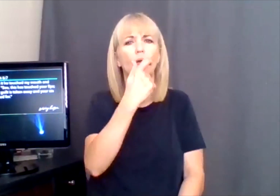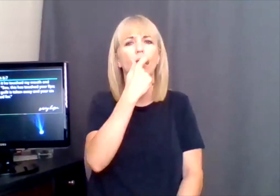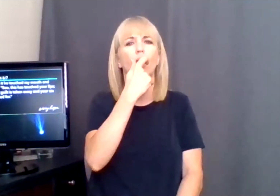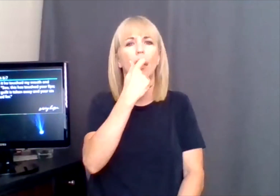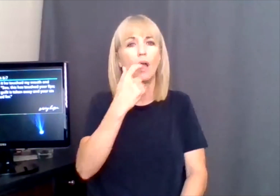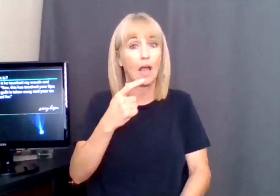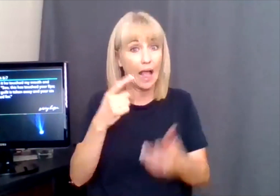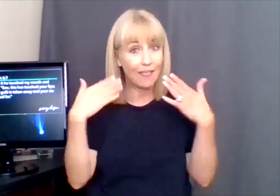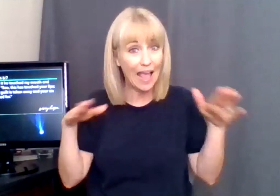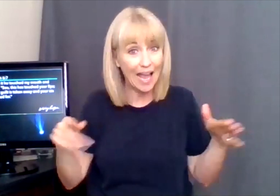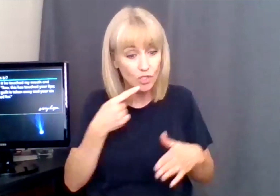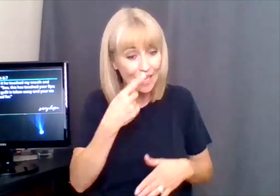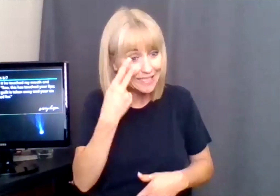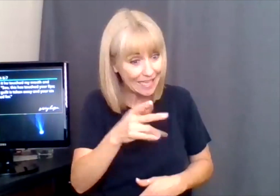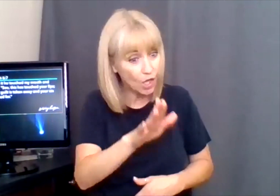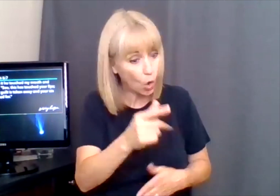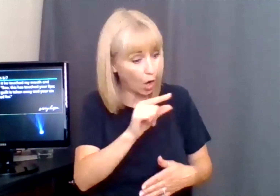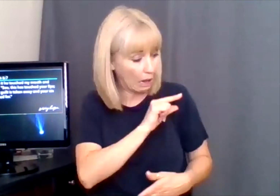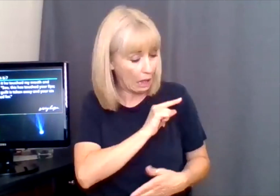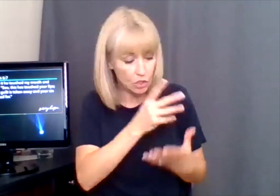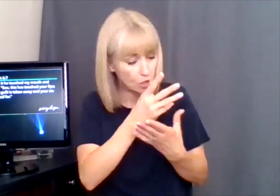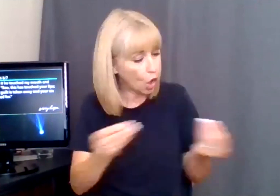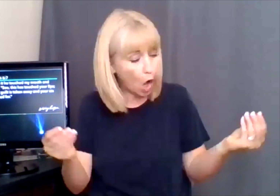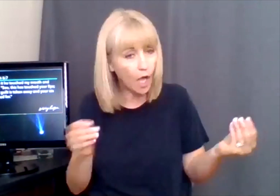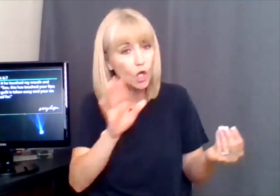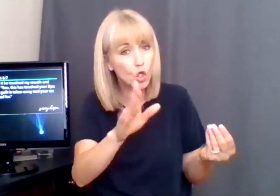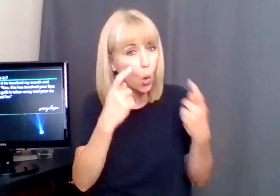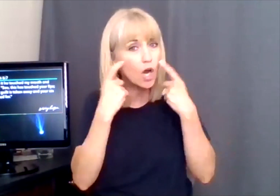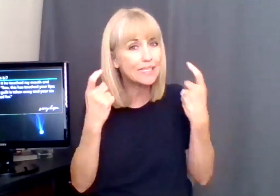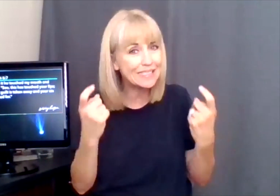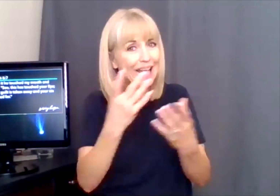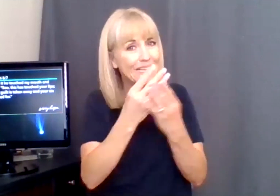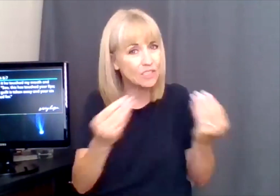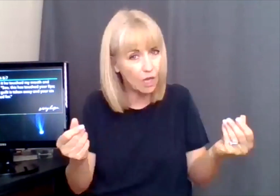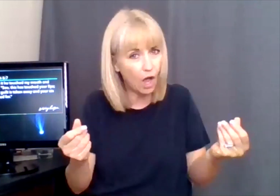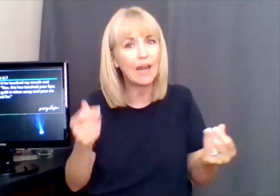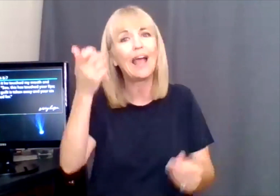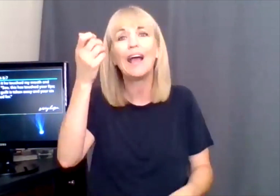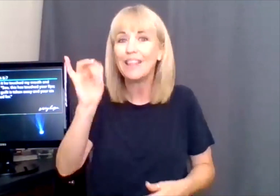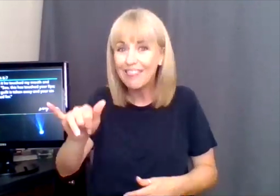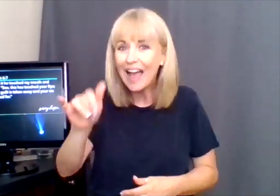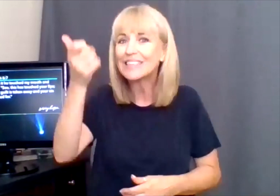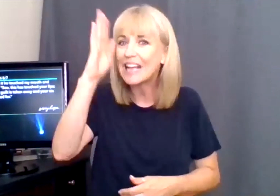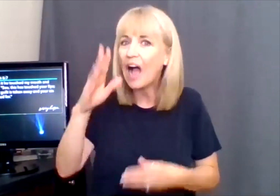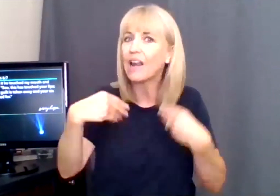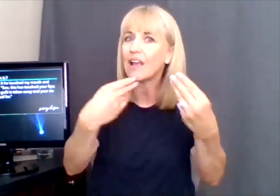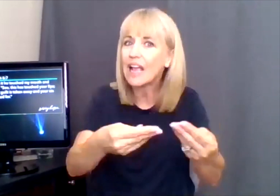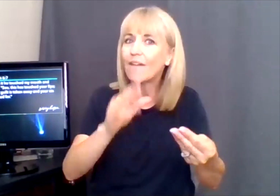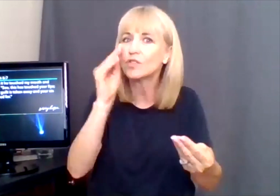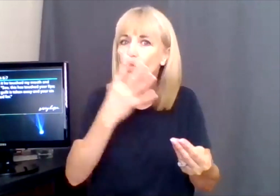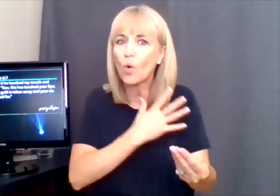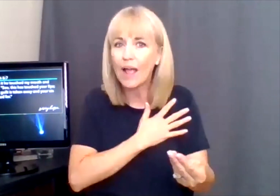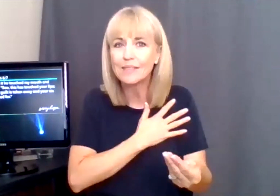has touched your lips. Your guilt is taken away and your sin is atoned for. And God gives grace to Isaiah.